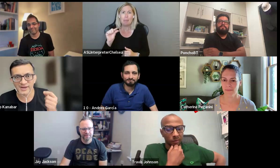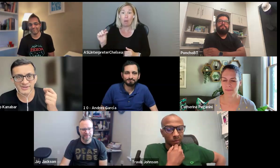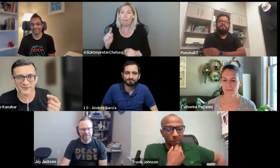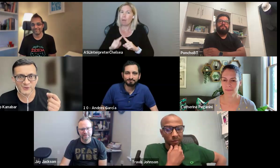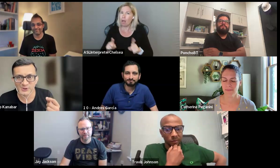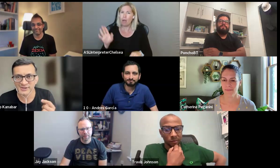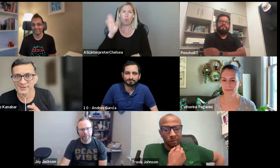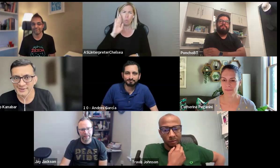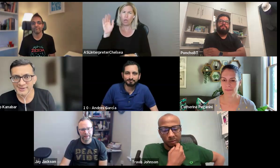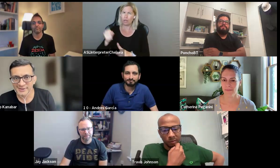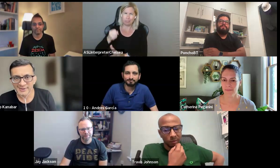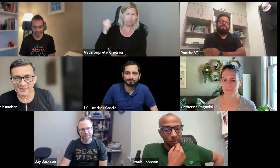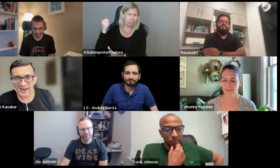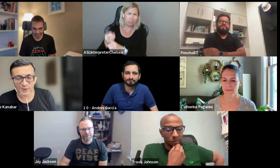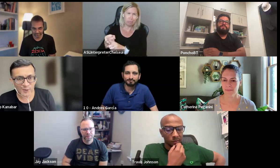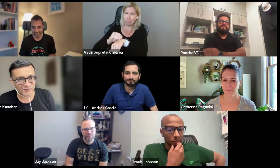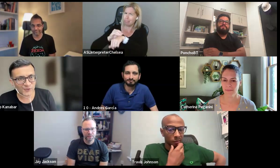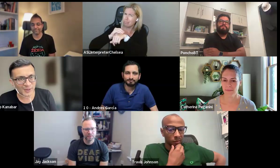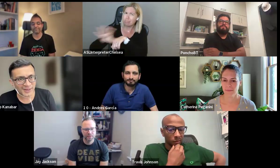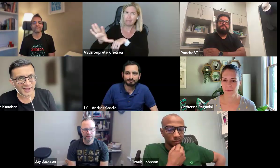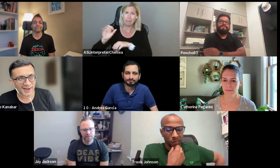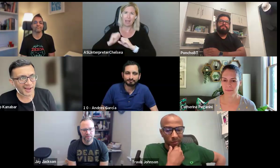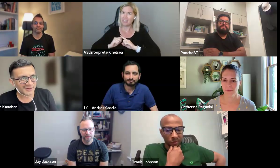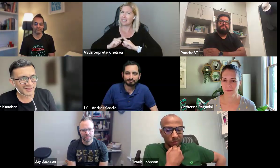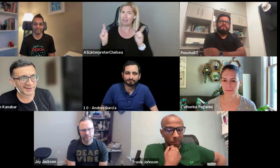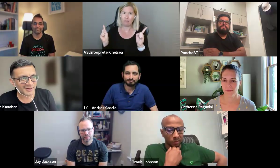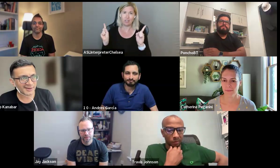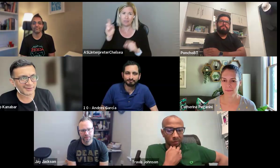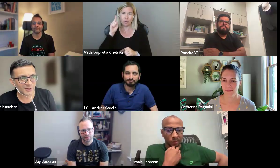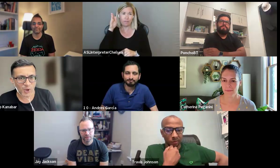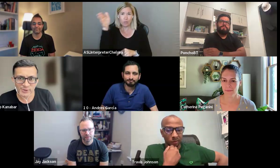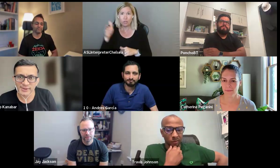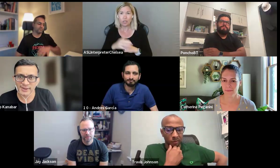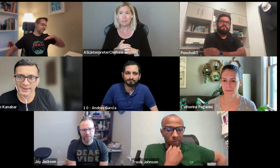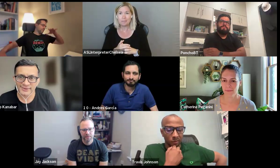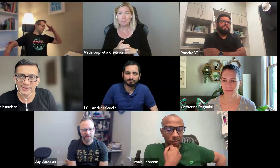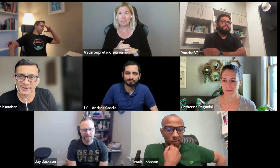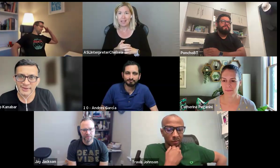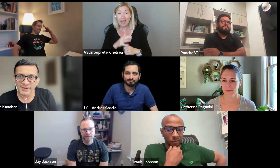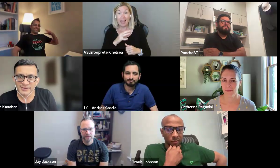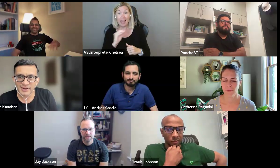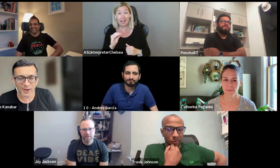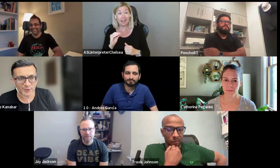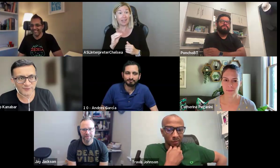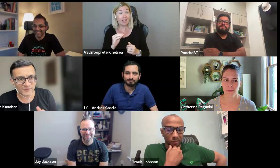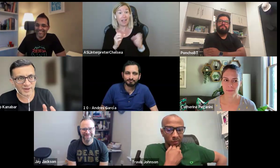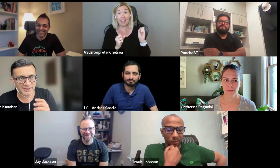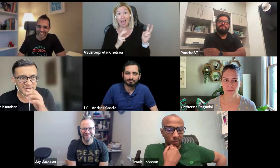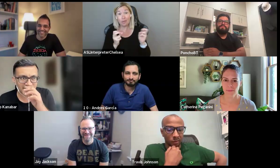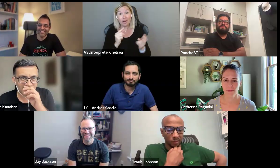difference in the future. And hopefully, I think the glossary, Catherine, the kind of work that has